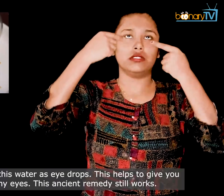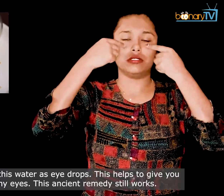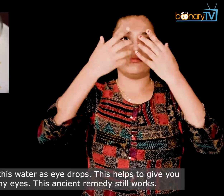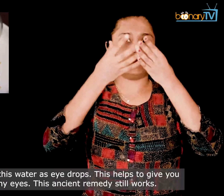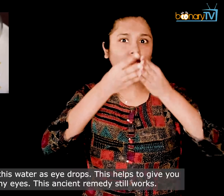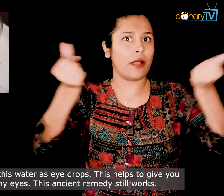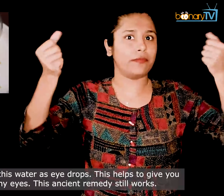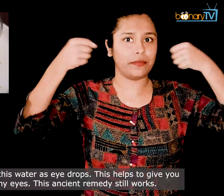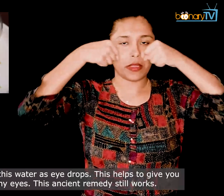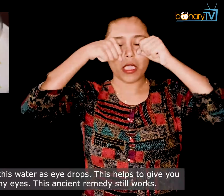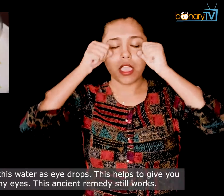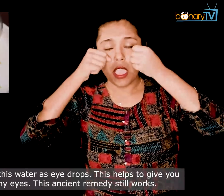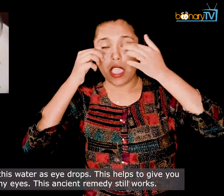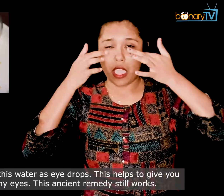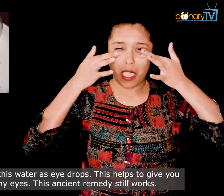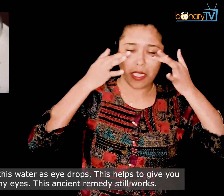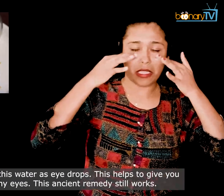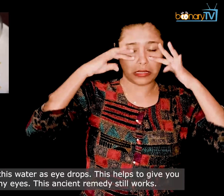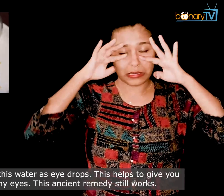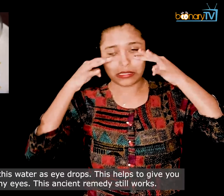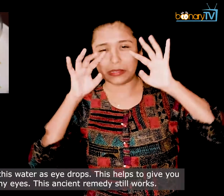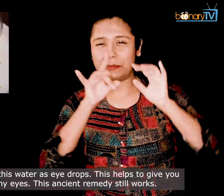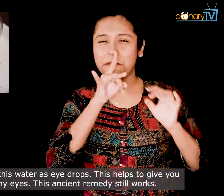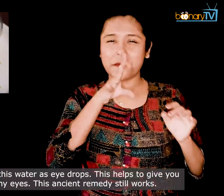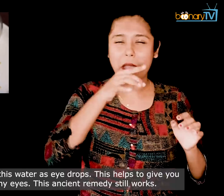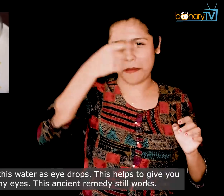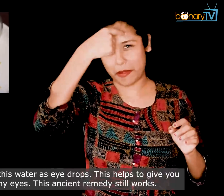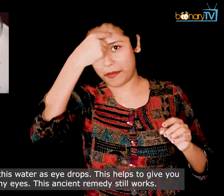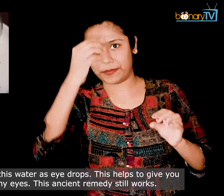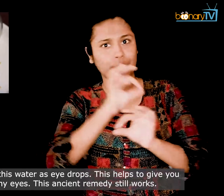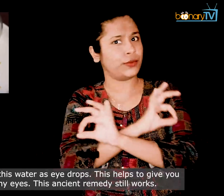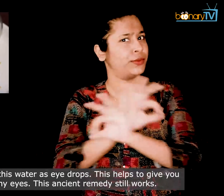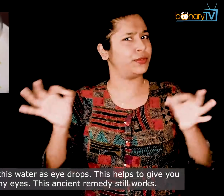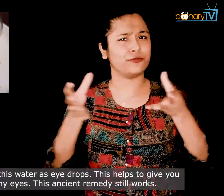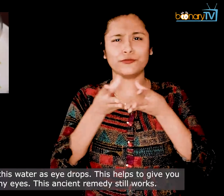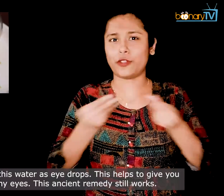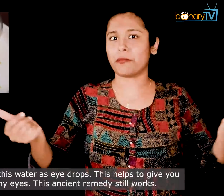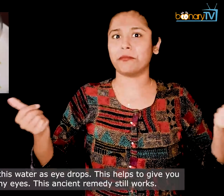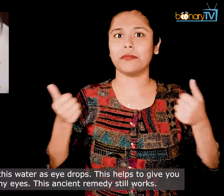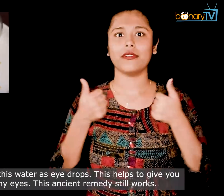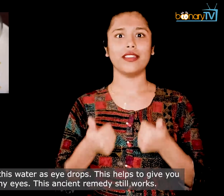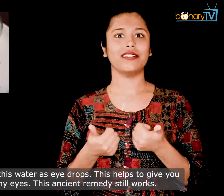relief from itchy eyes. This ancient remedy still works.